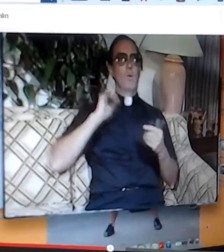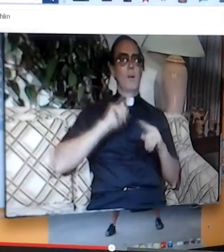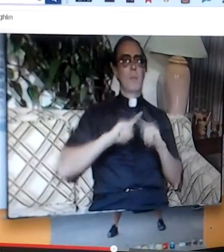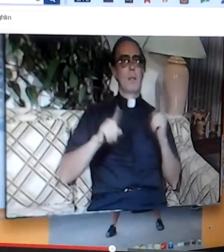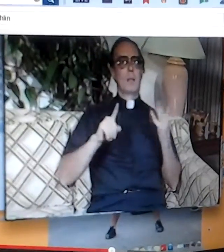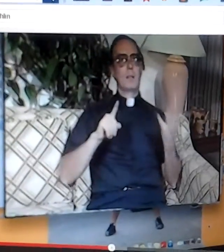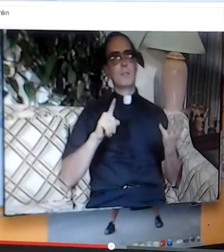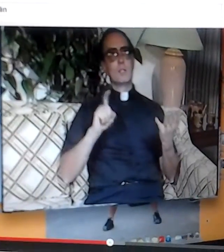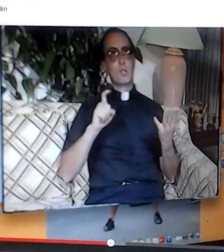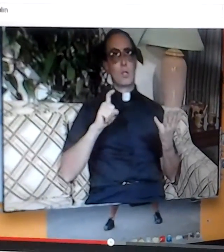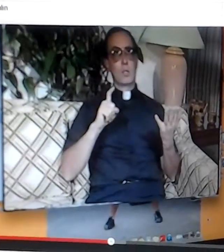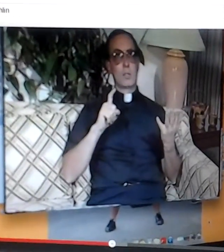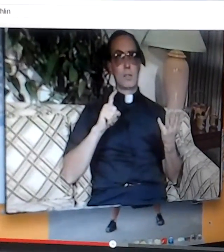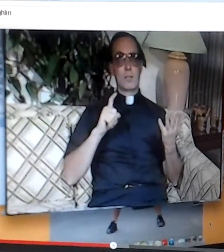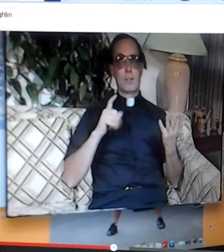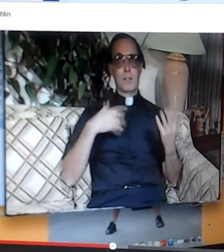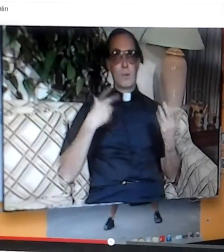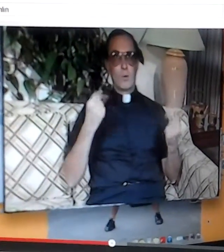environment.